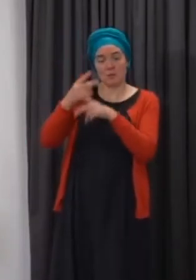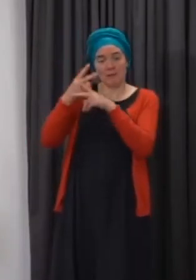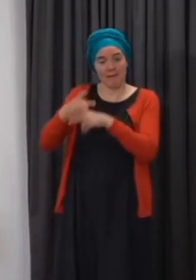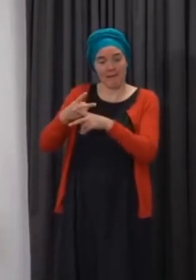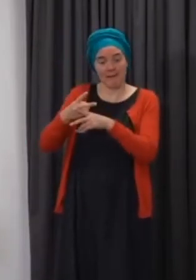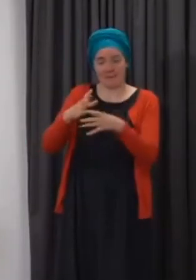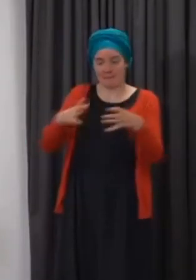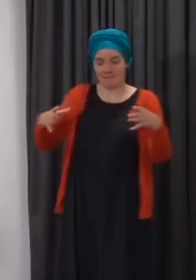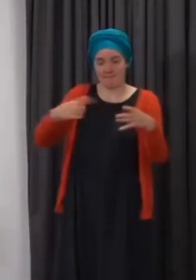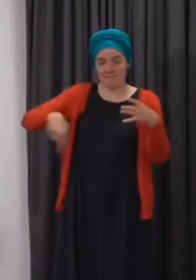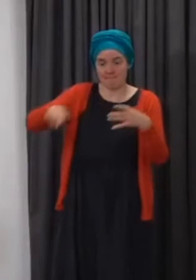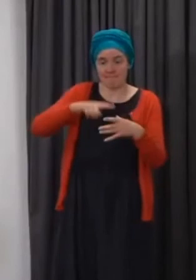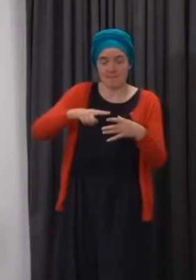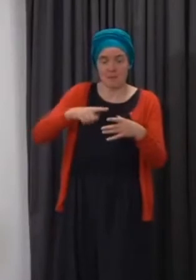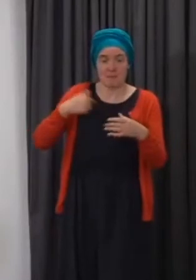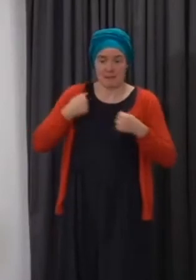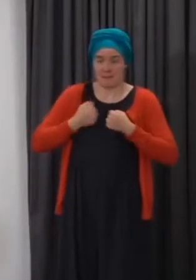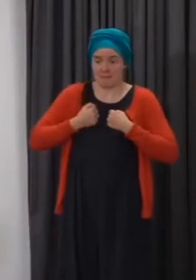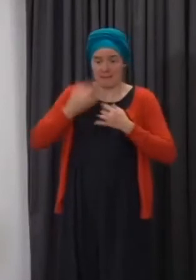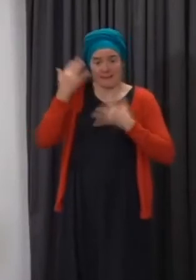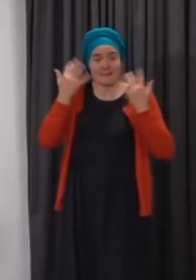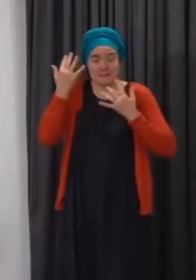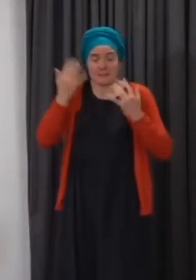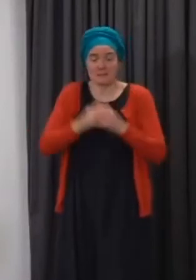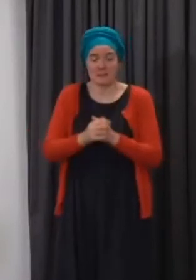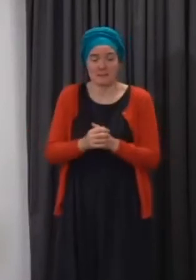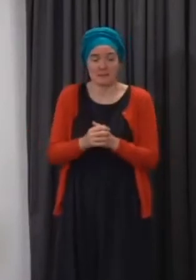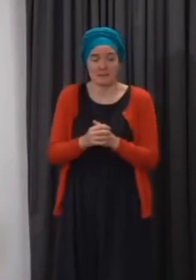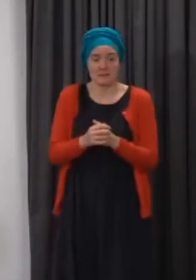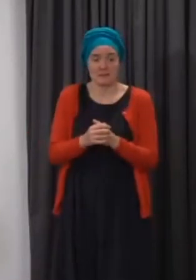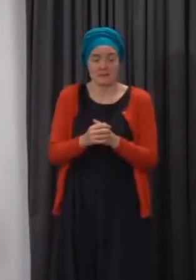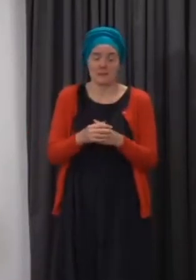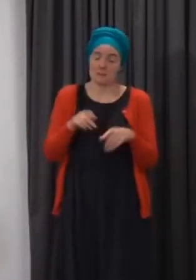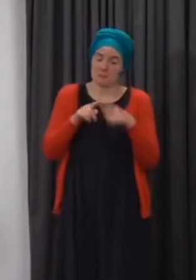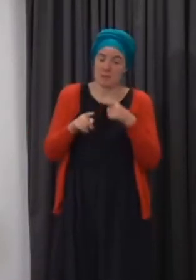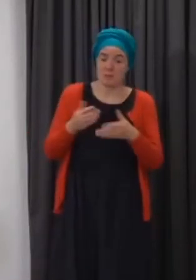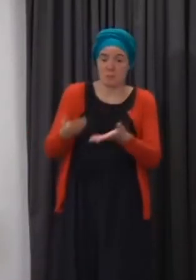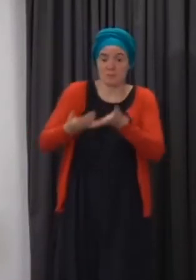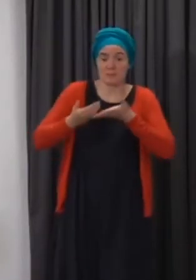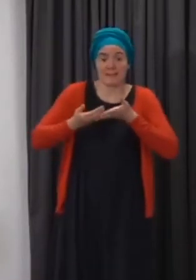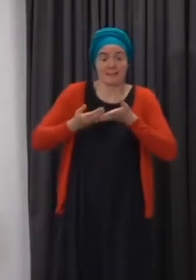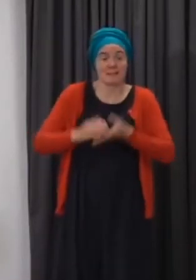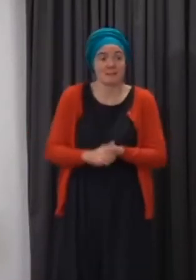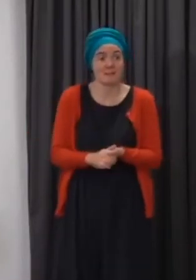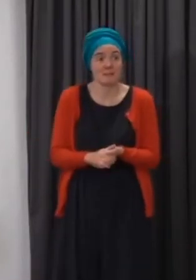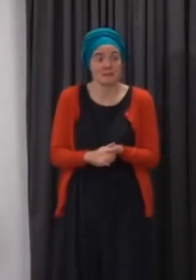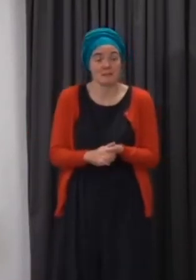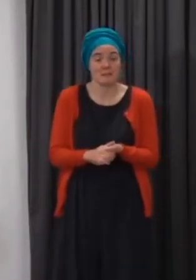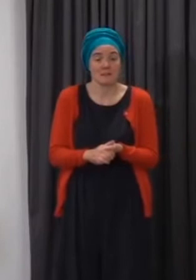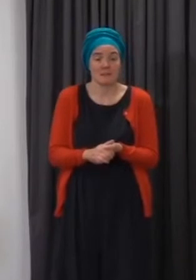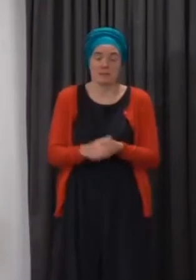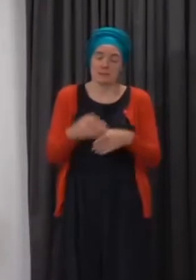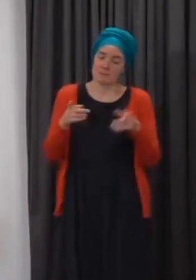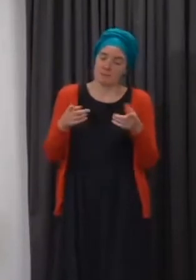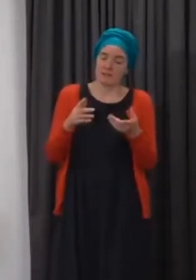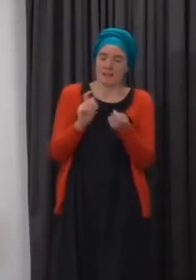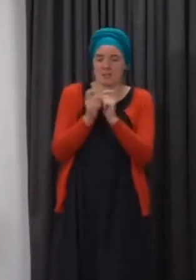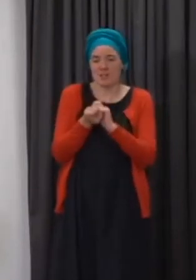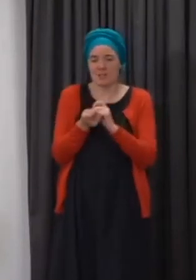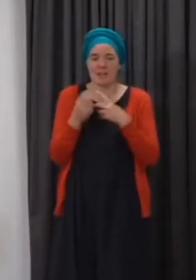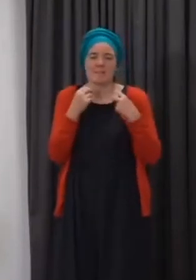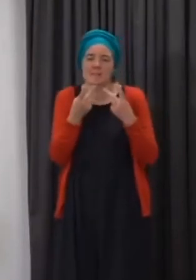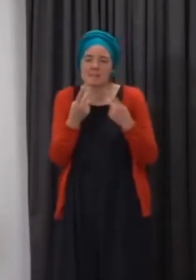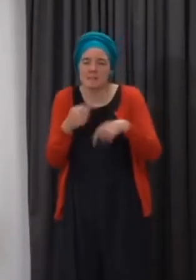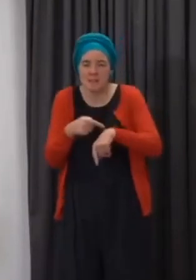have taken steps to support care homes from the outset of the pandemic, including asking for visiting time arrangements to be